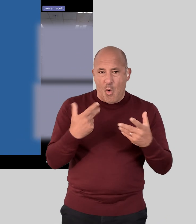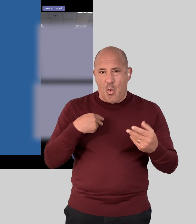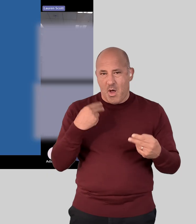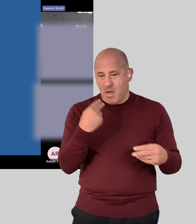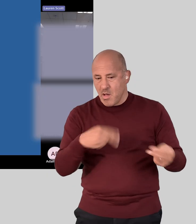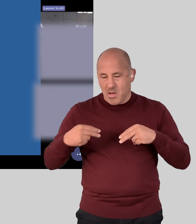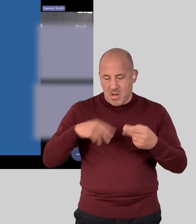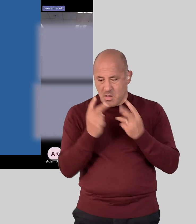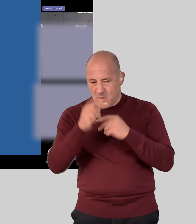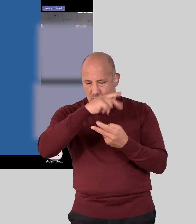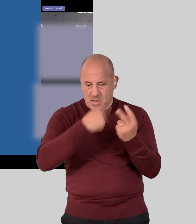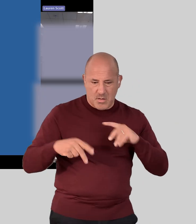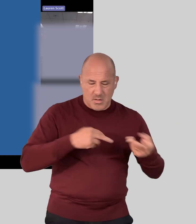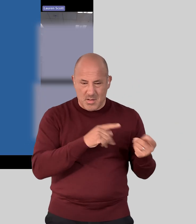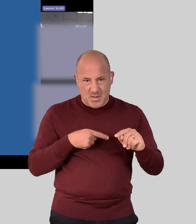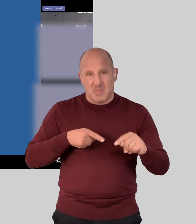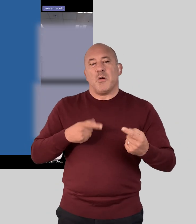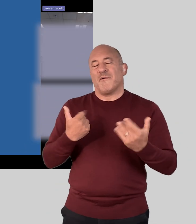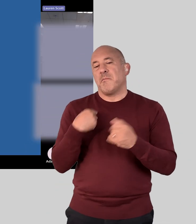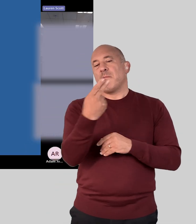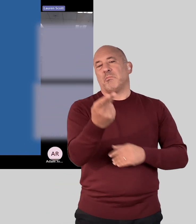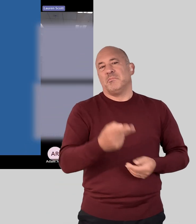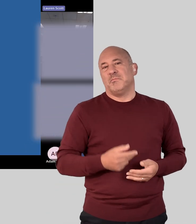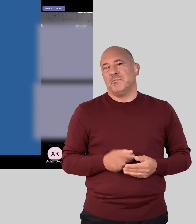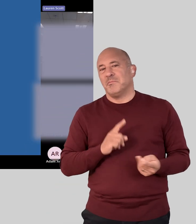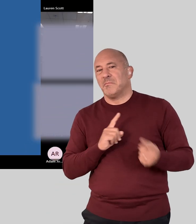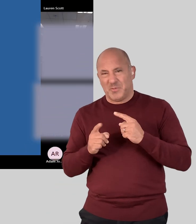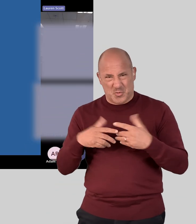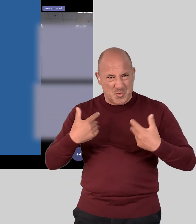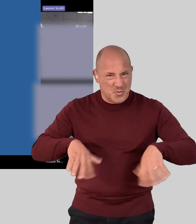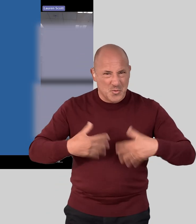from participating or